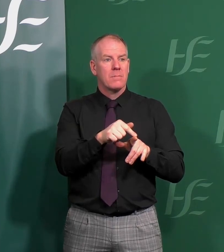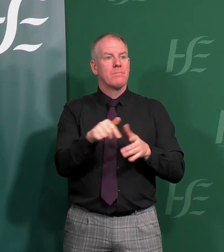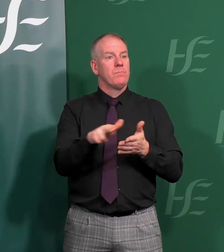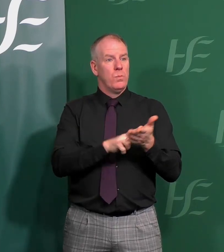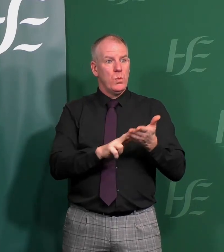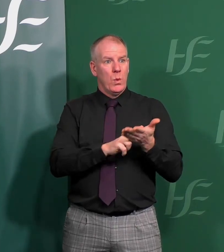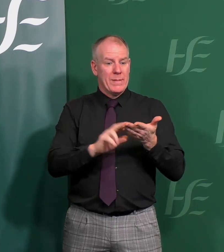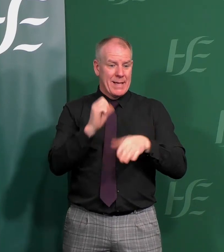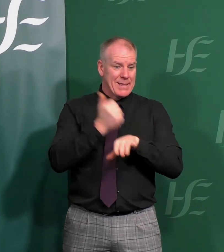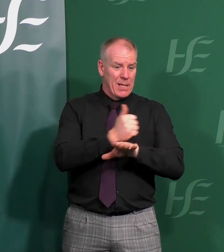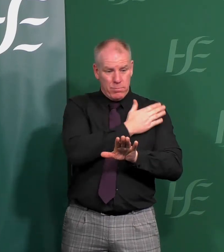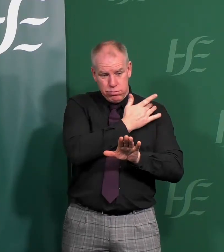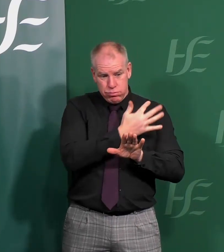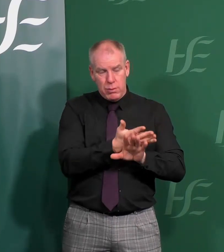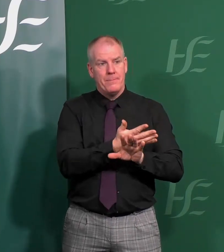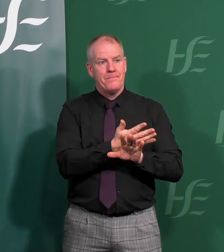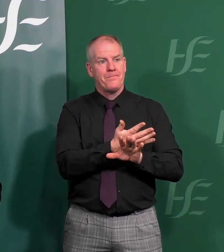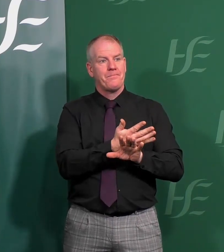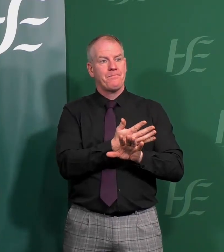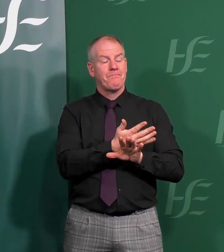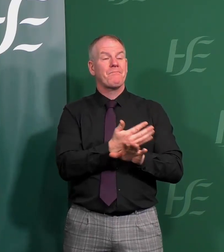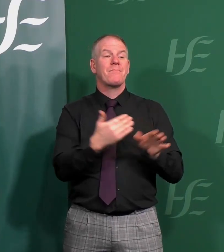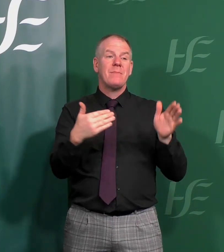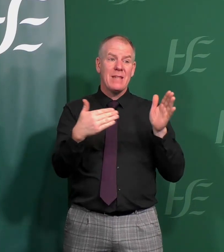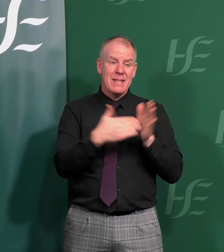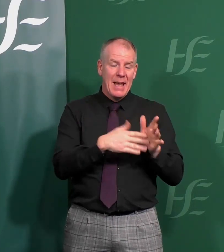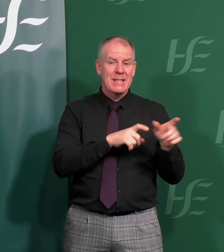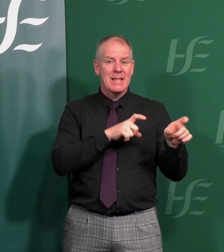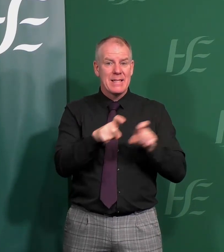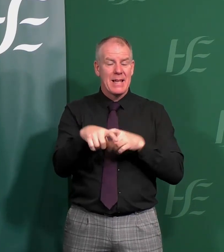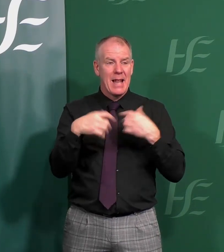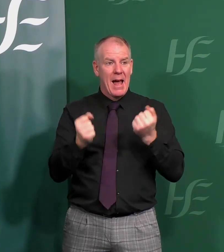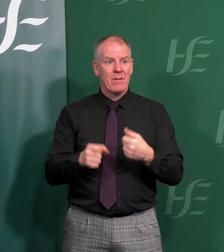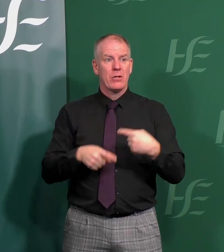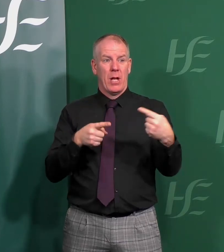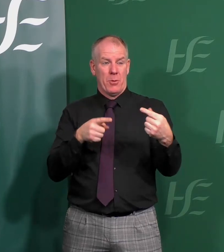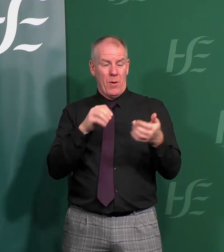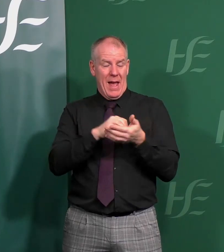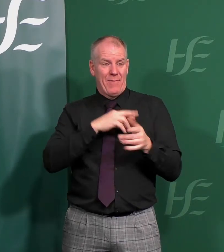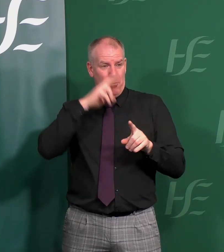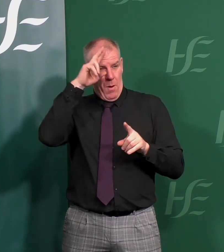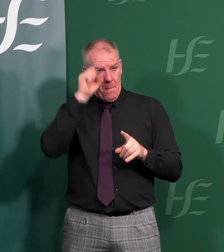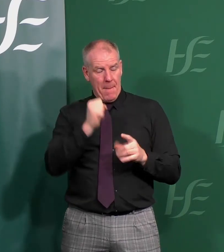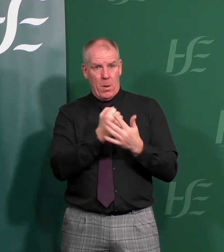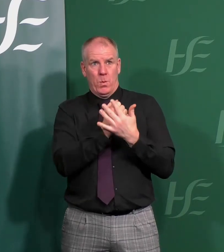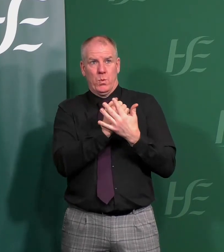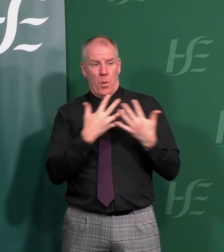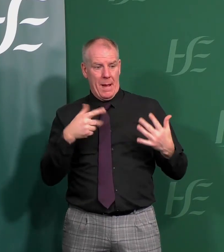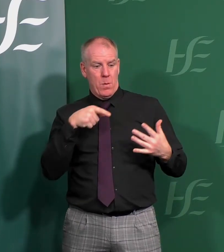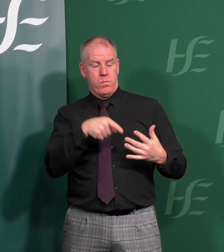have put in place over the course of the year. And while it is very challenging, it is important just to reflect on some of these.